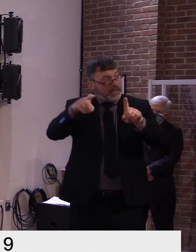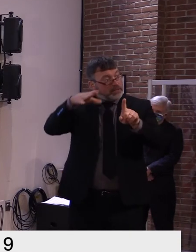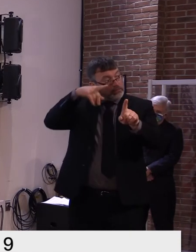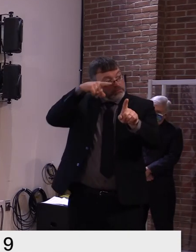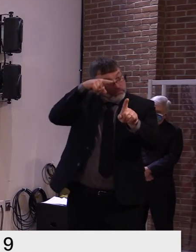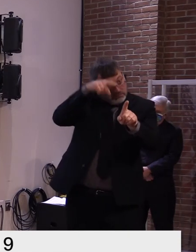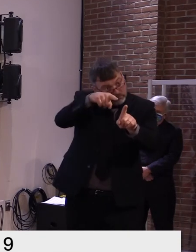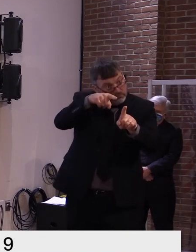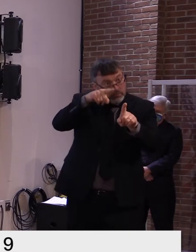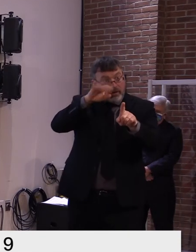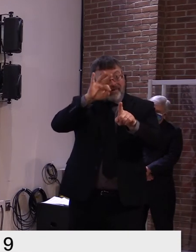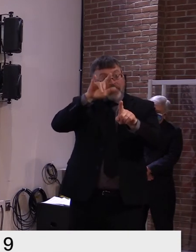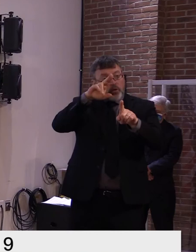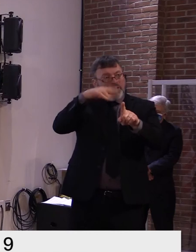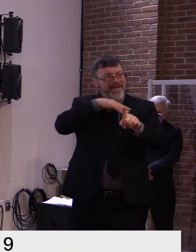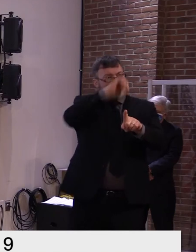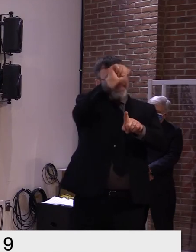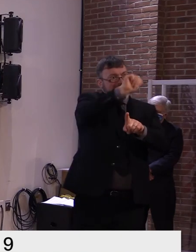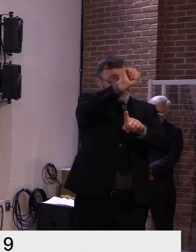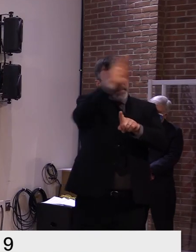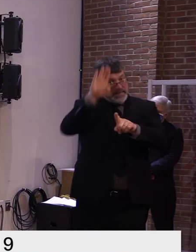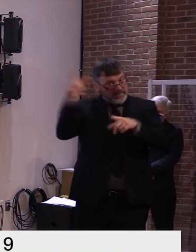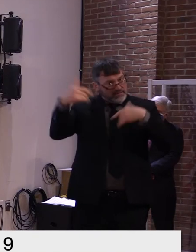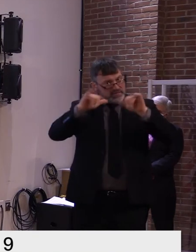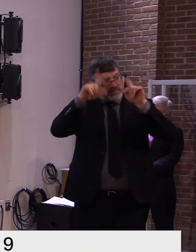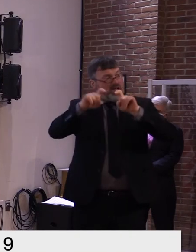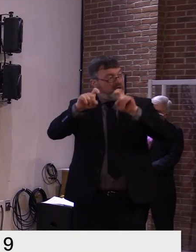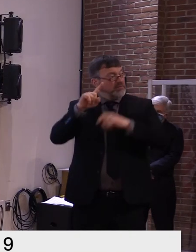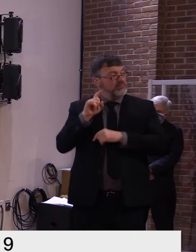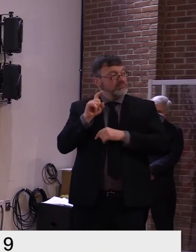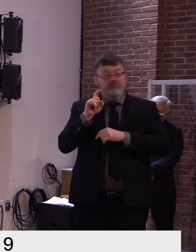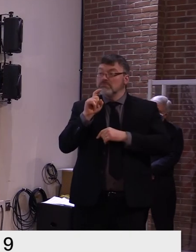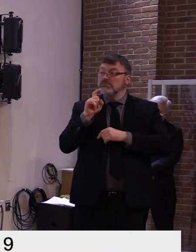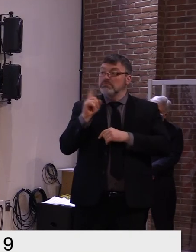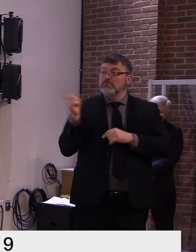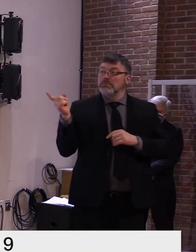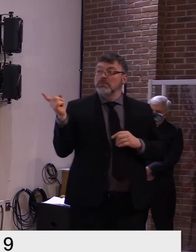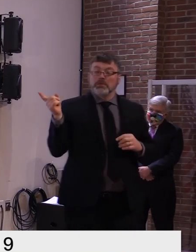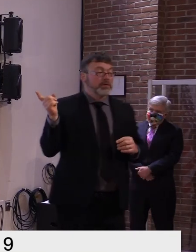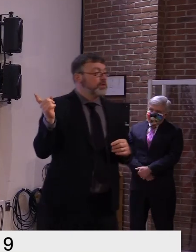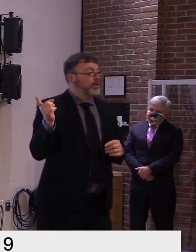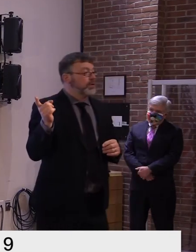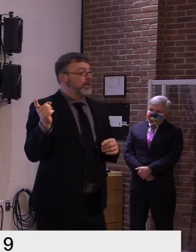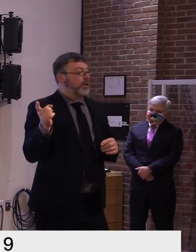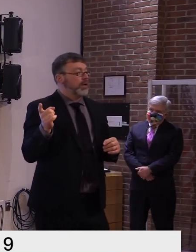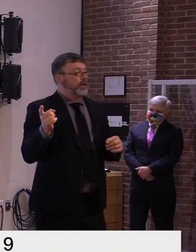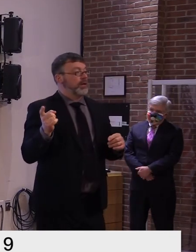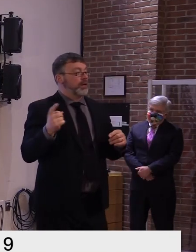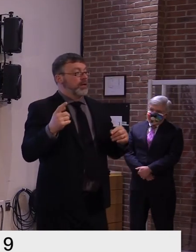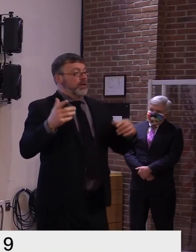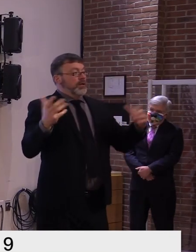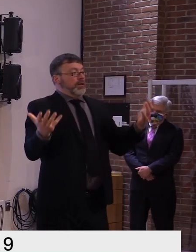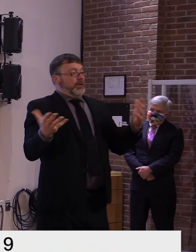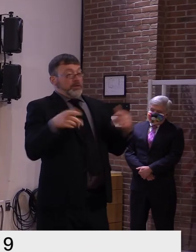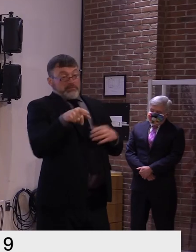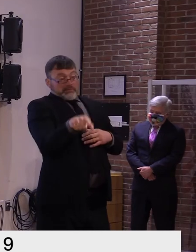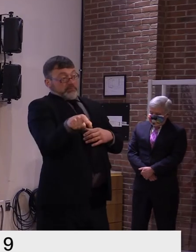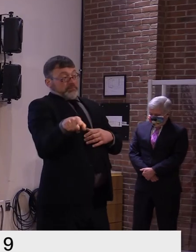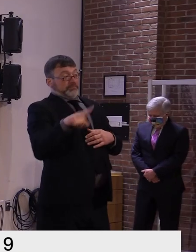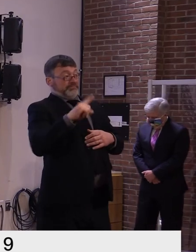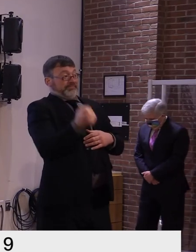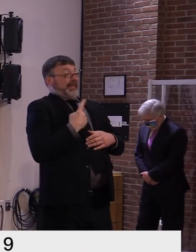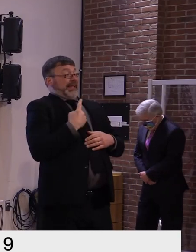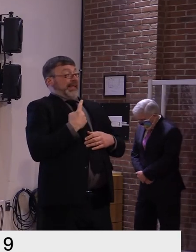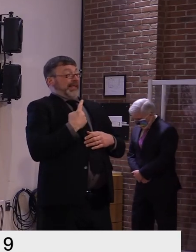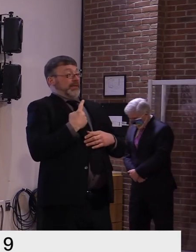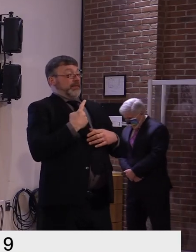number one. Yeah, so you're really asking, is the healthcare community testing? Because obviously as a state, we're